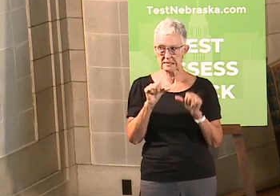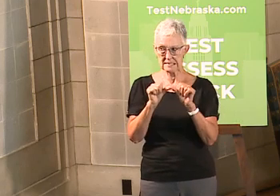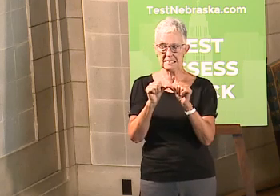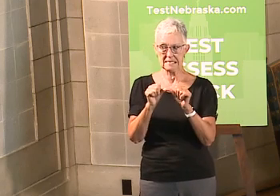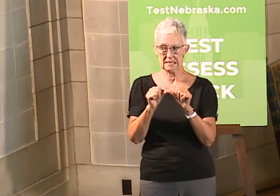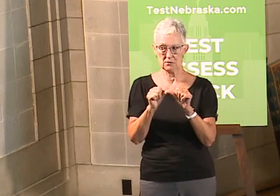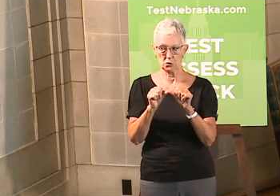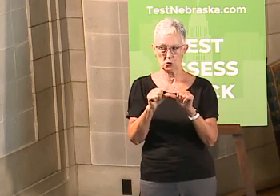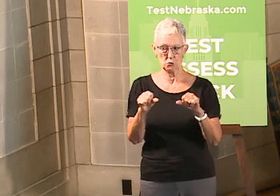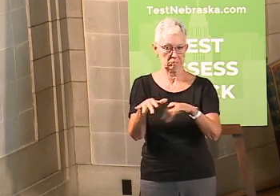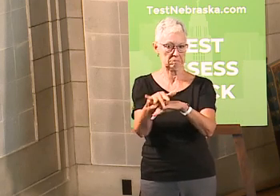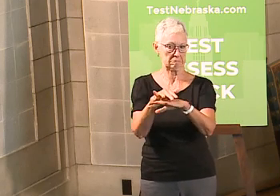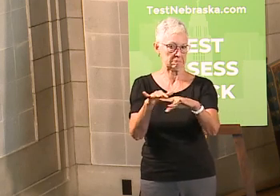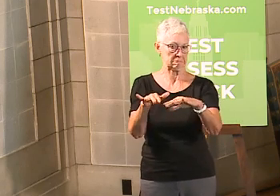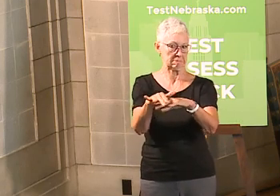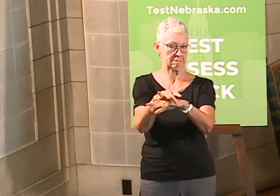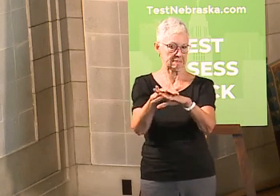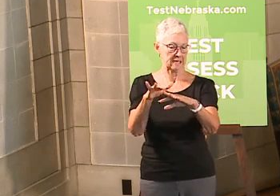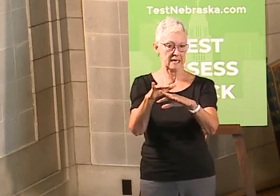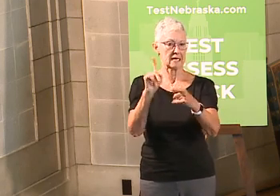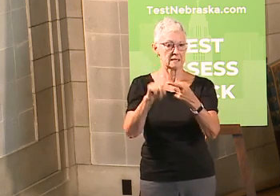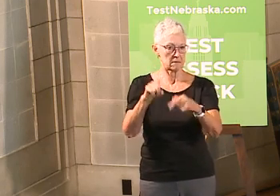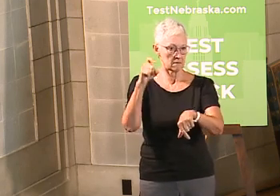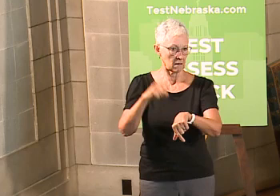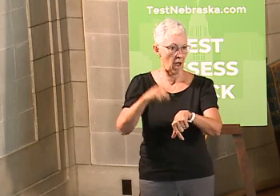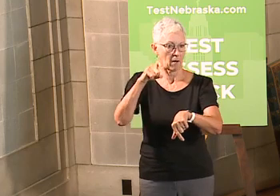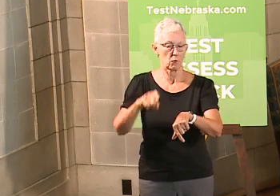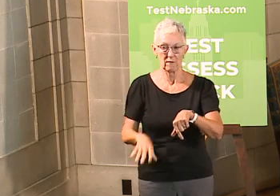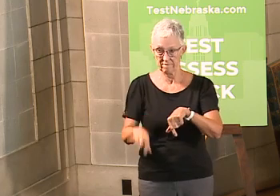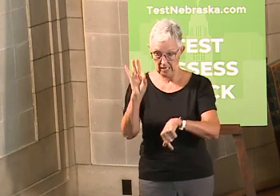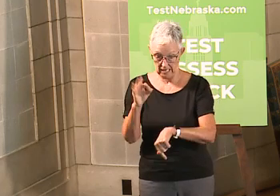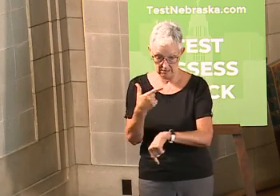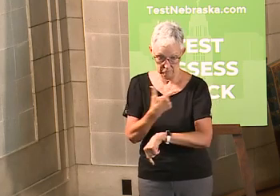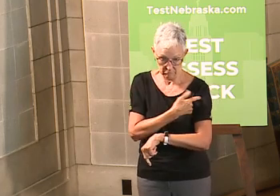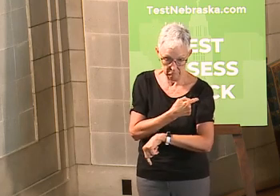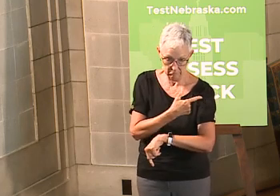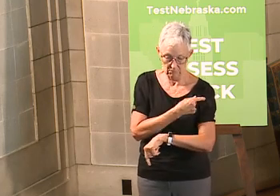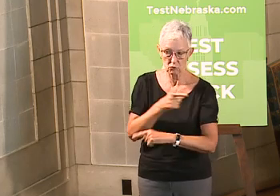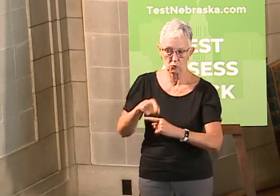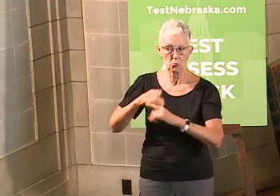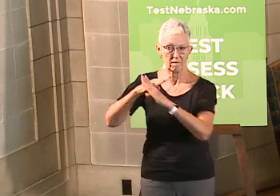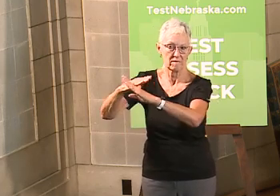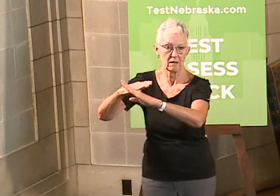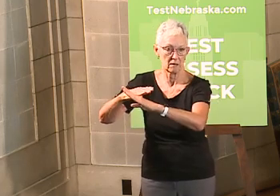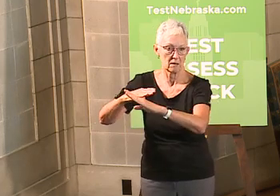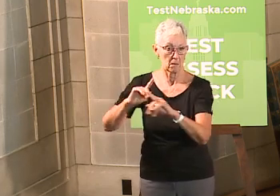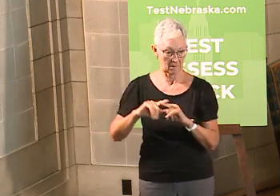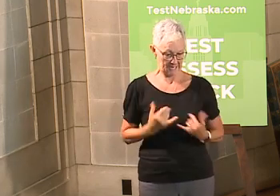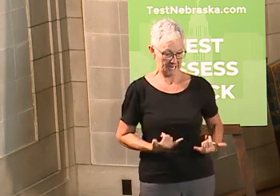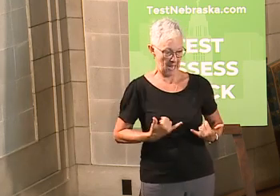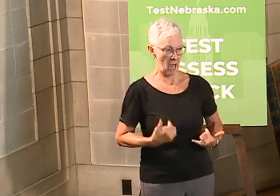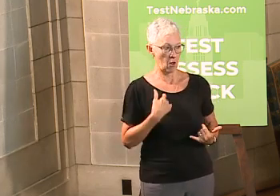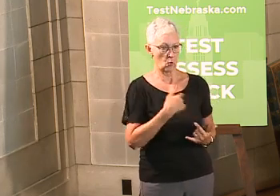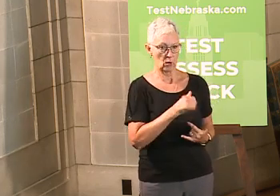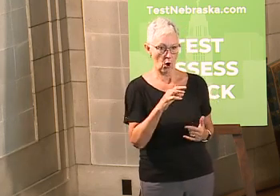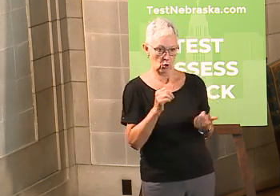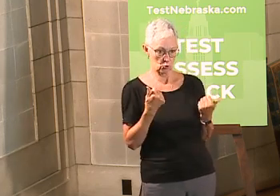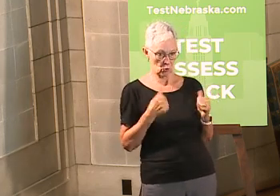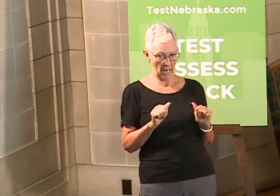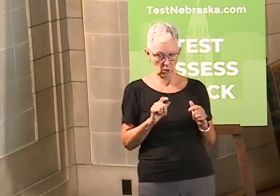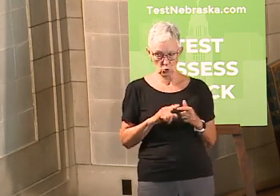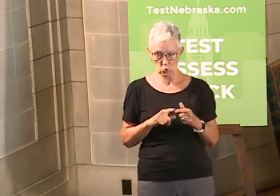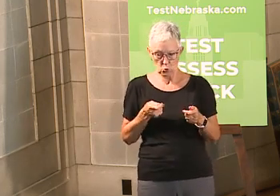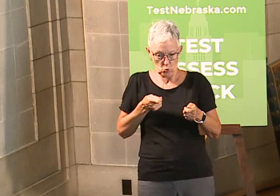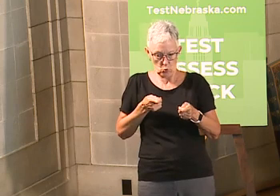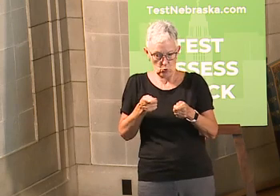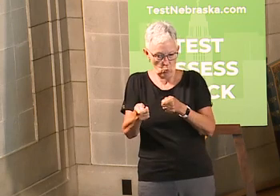like a vaccine to be able to address it. And we're at that stage right now where we're just managing the virus. And so we're allowing people to be able to go back